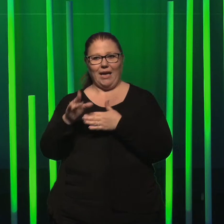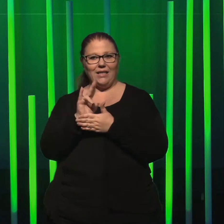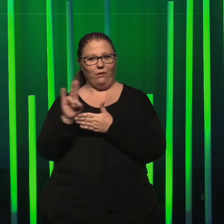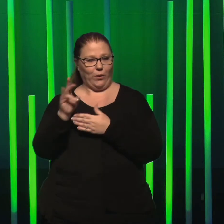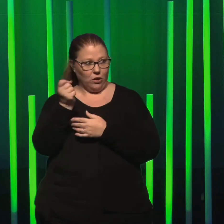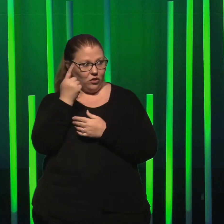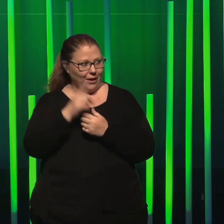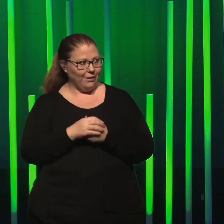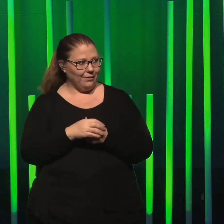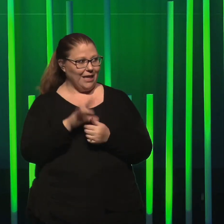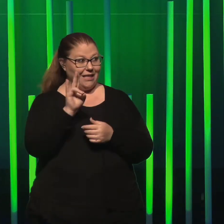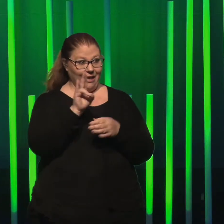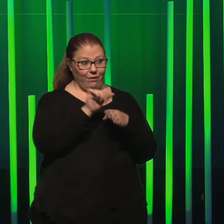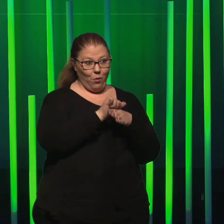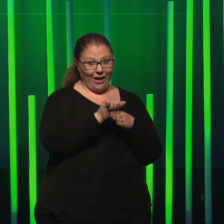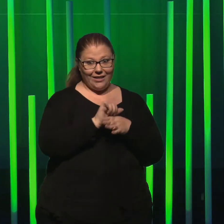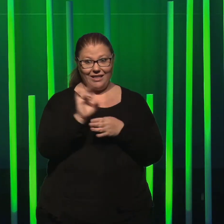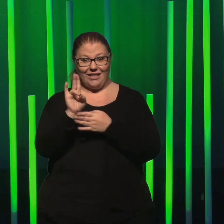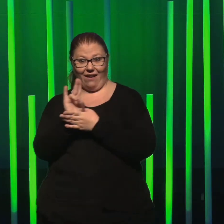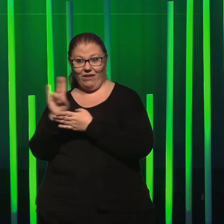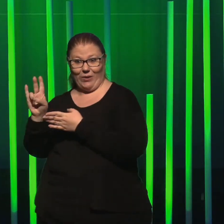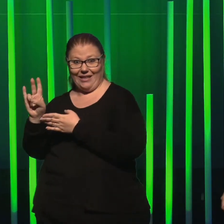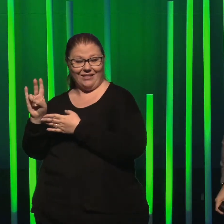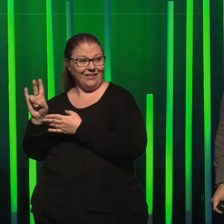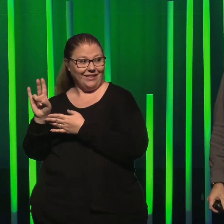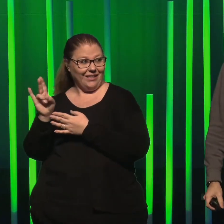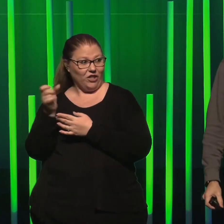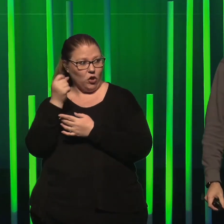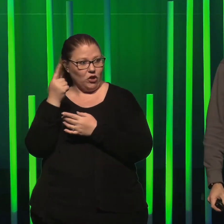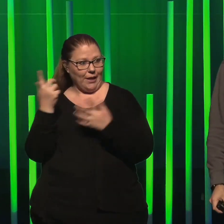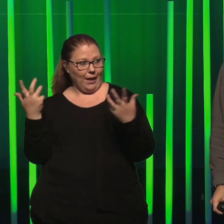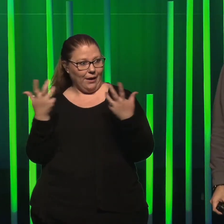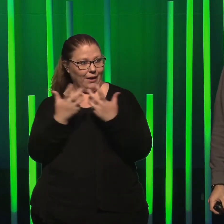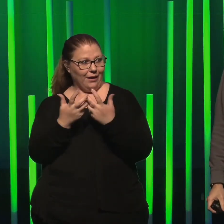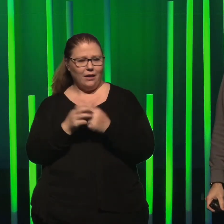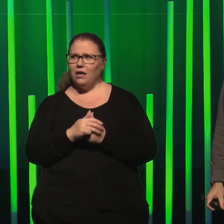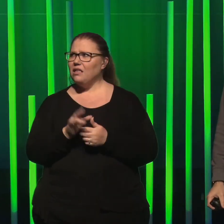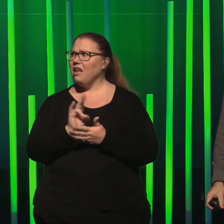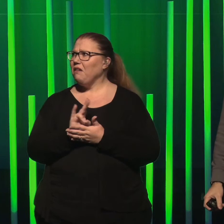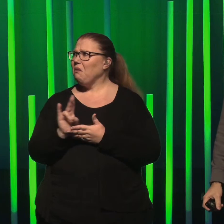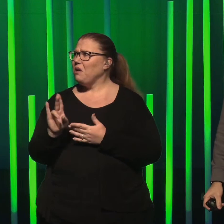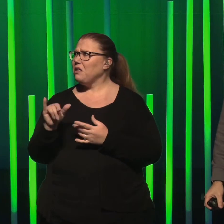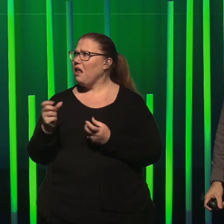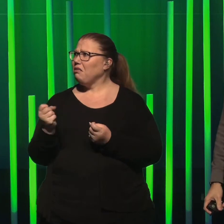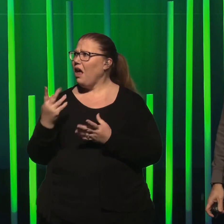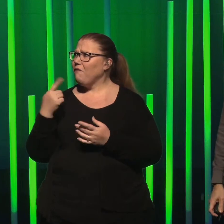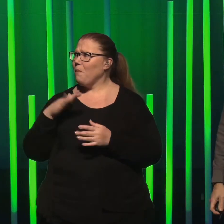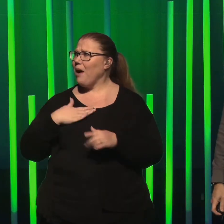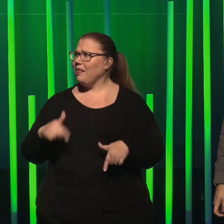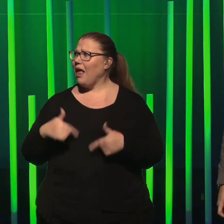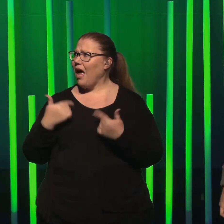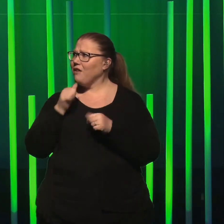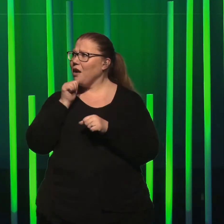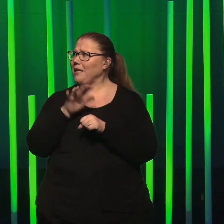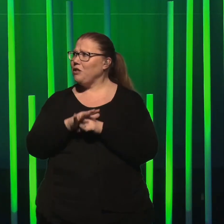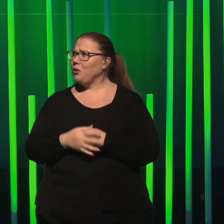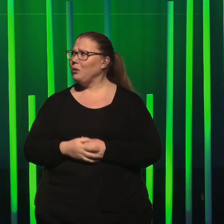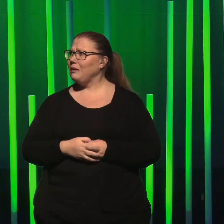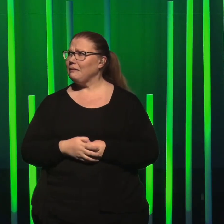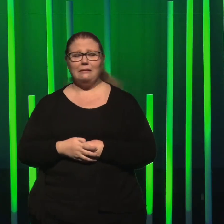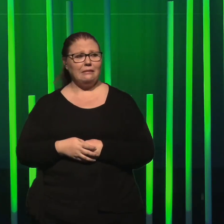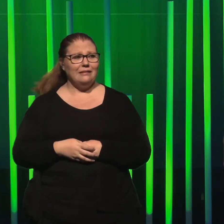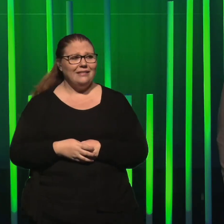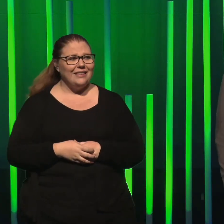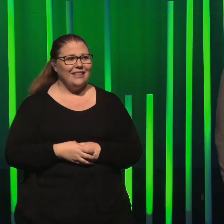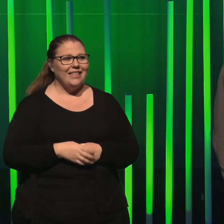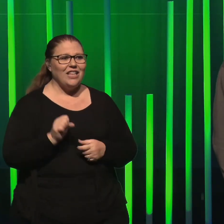that? 7 practices, 7 weeks. All right? Some of you are like, 7 weeks? There's a lot for my life to commit to. Okay. All